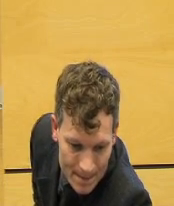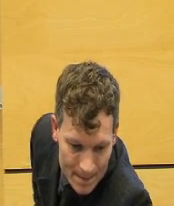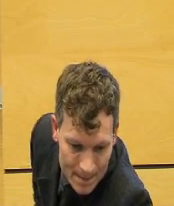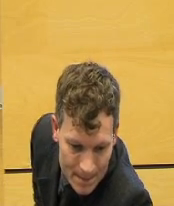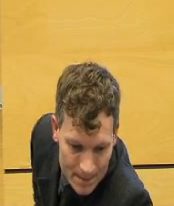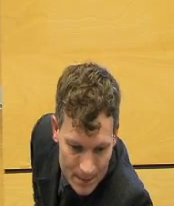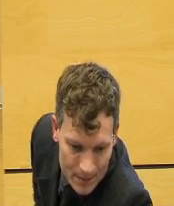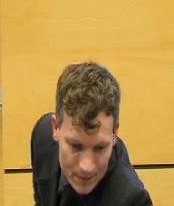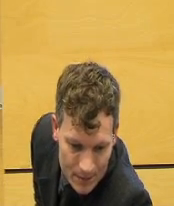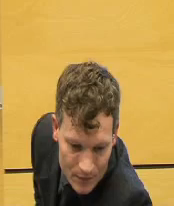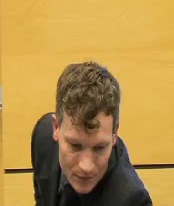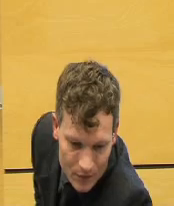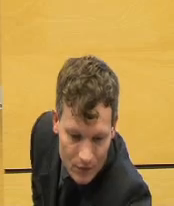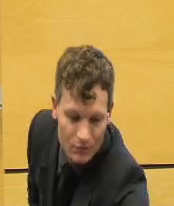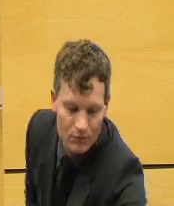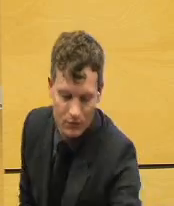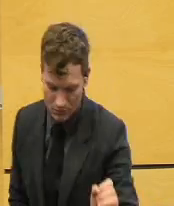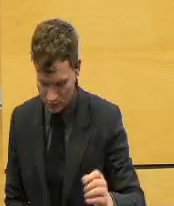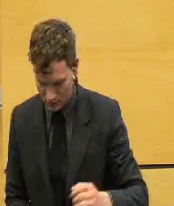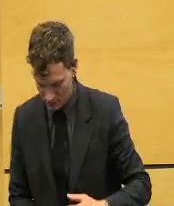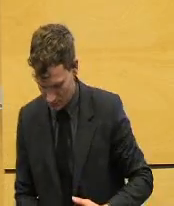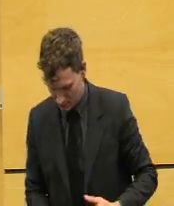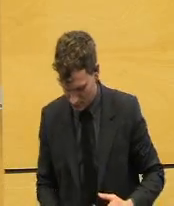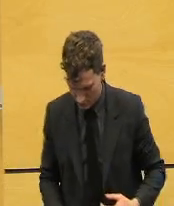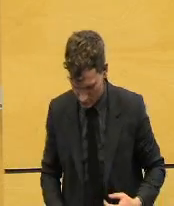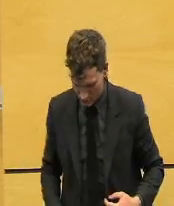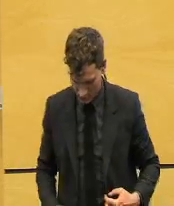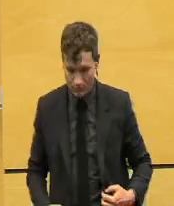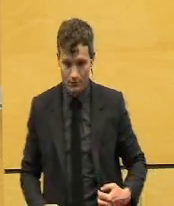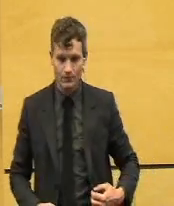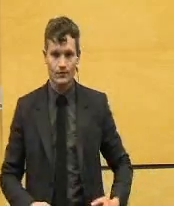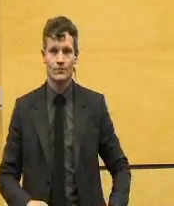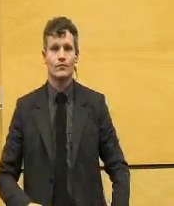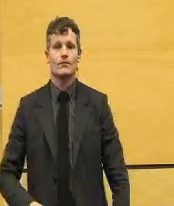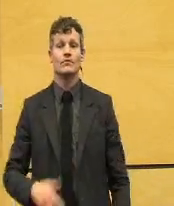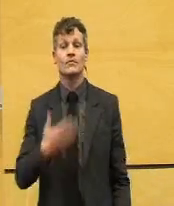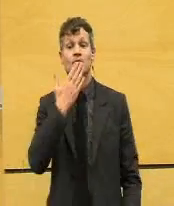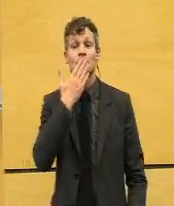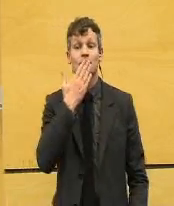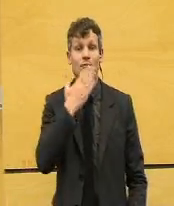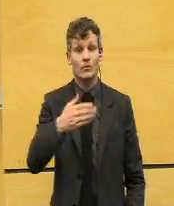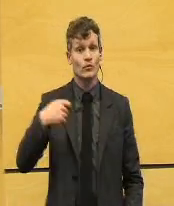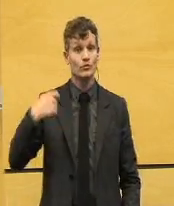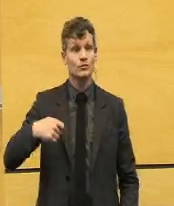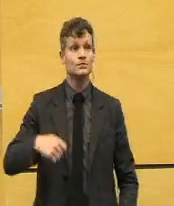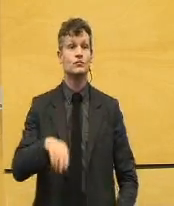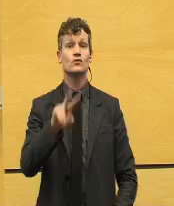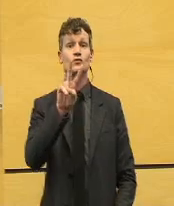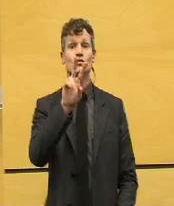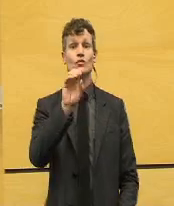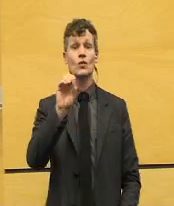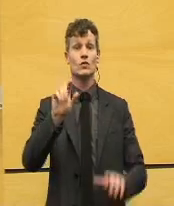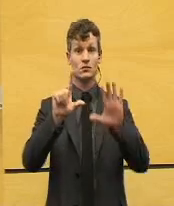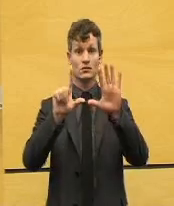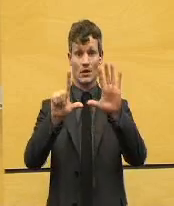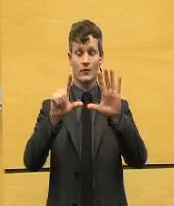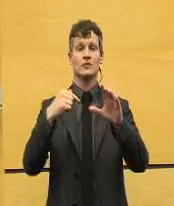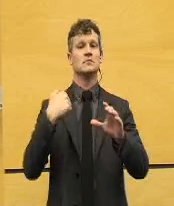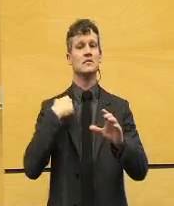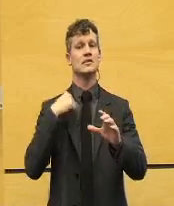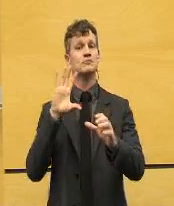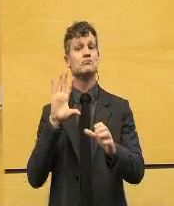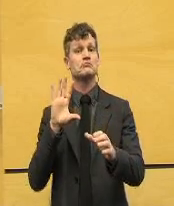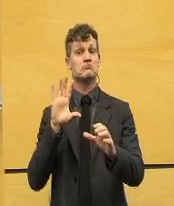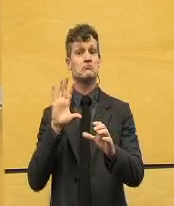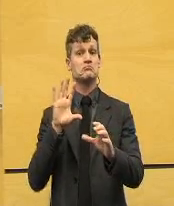In 2007, I was a member of the National